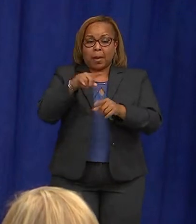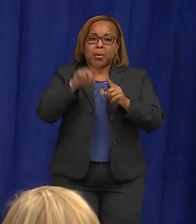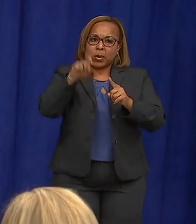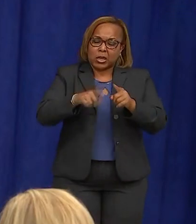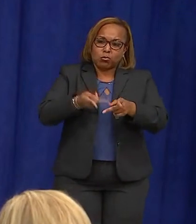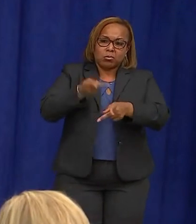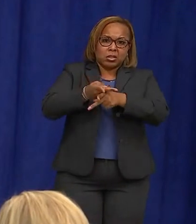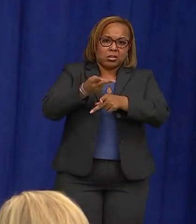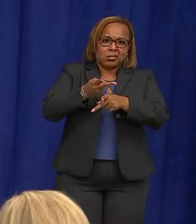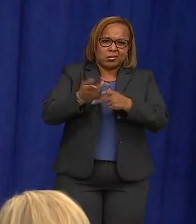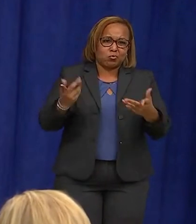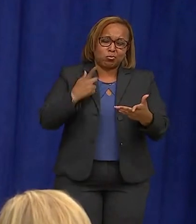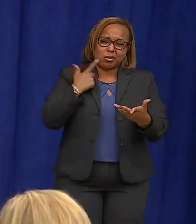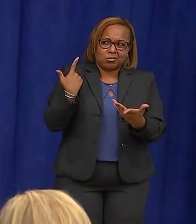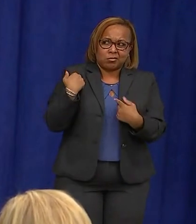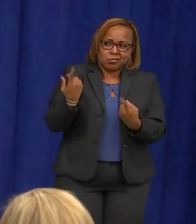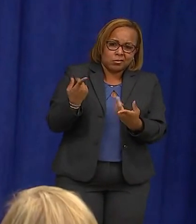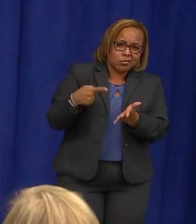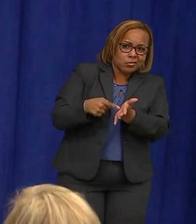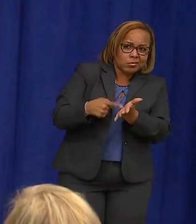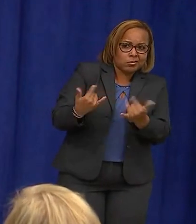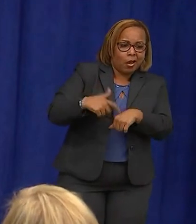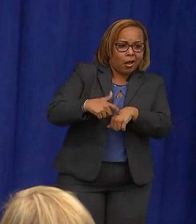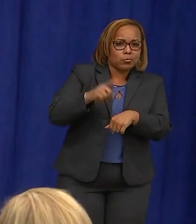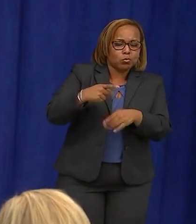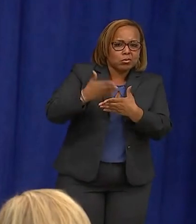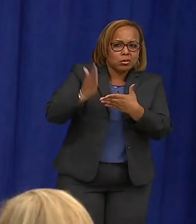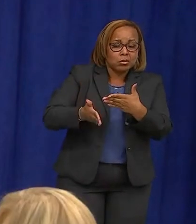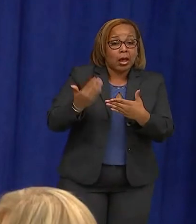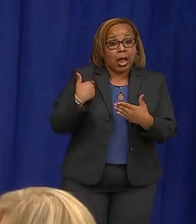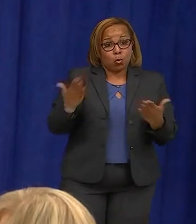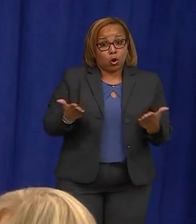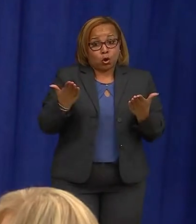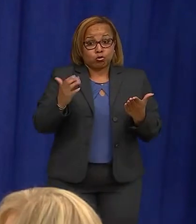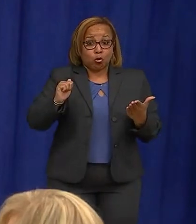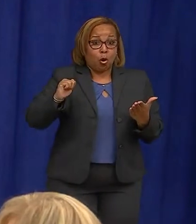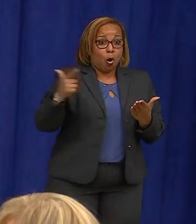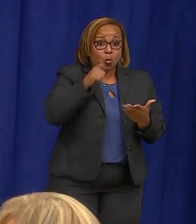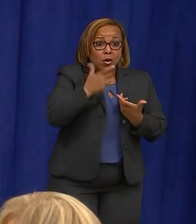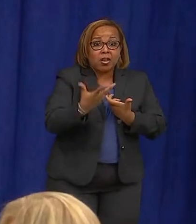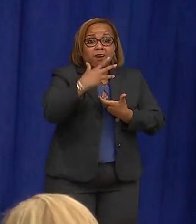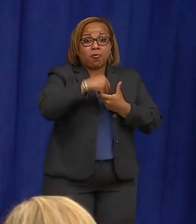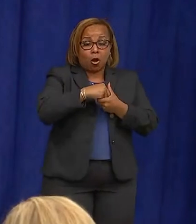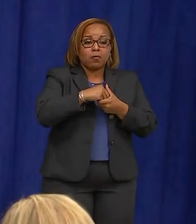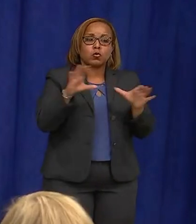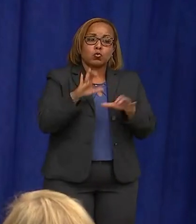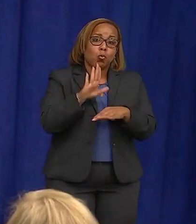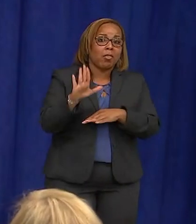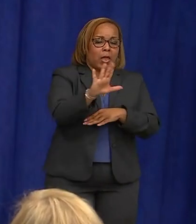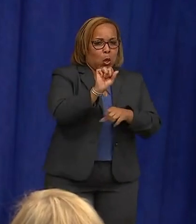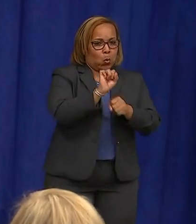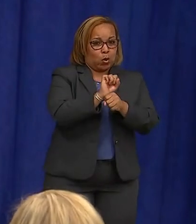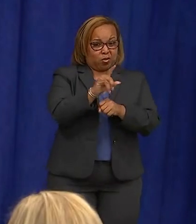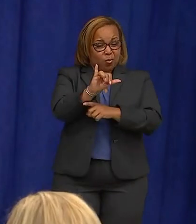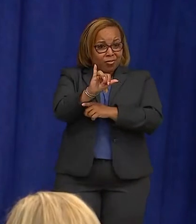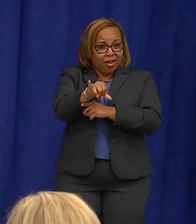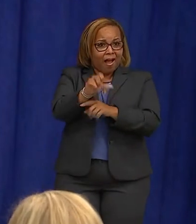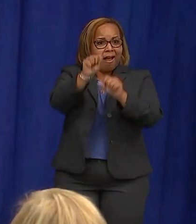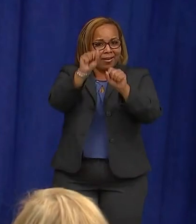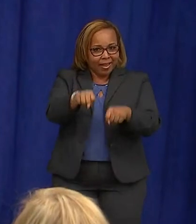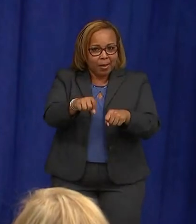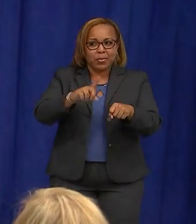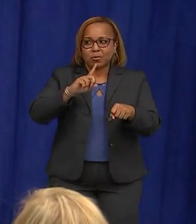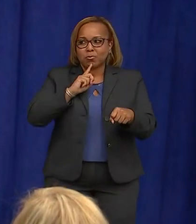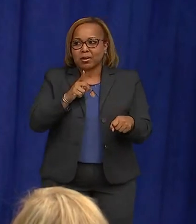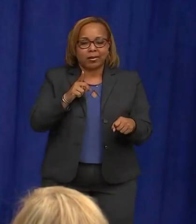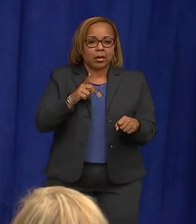that done. It's way past time for that to be done. And I would urge all involved to do their work so that can be